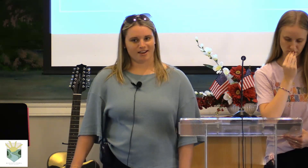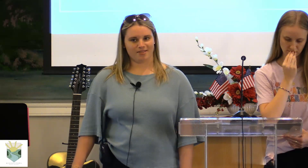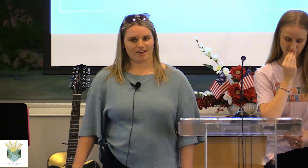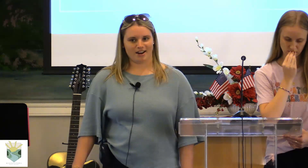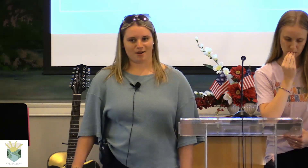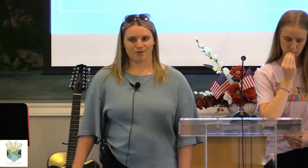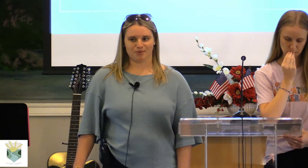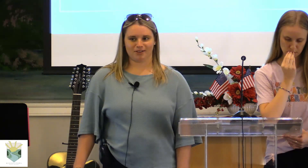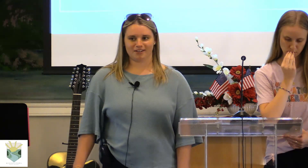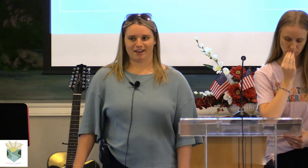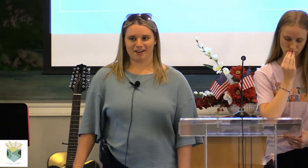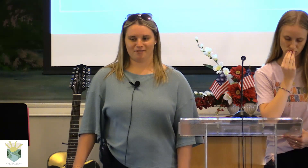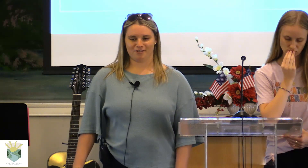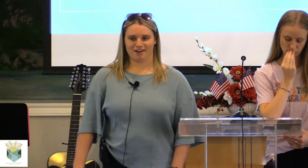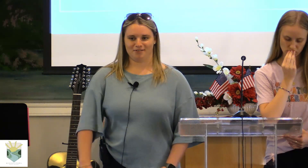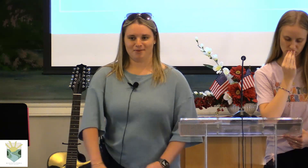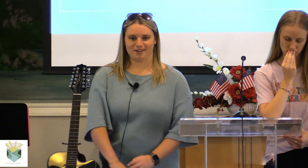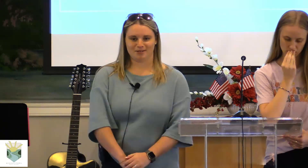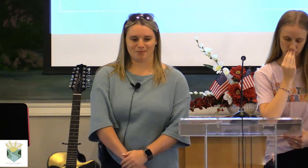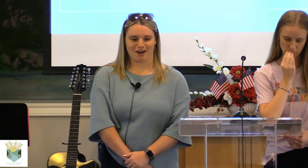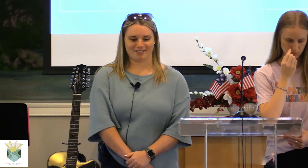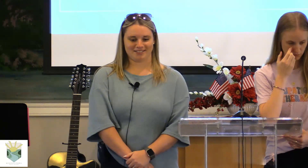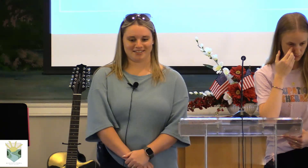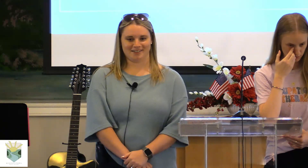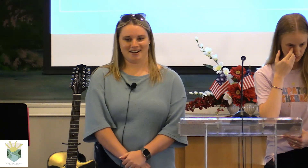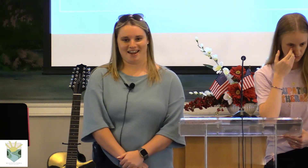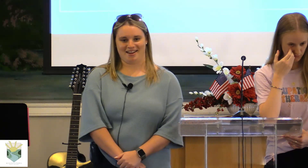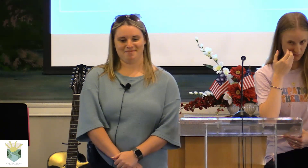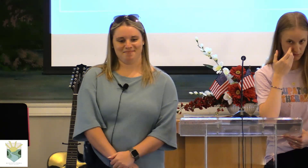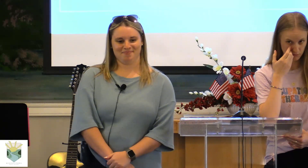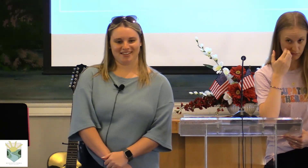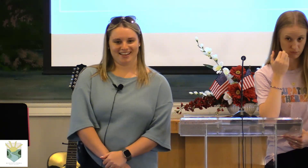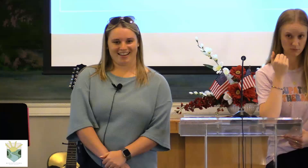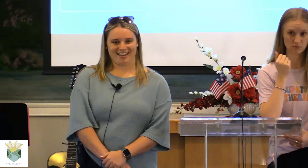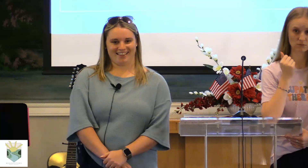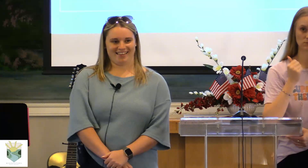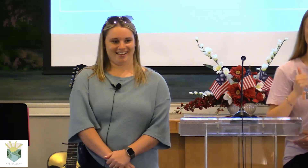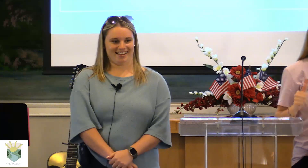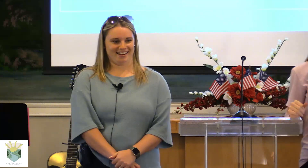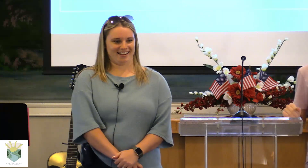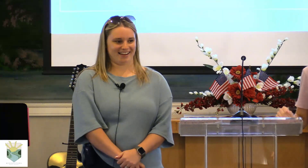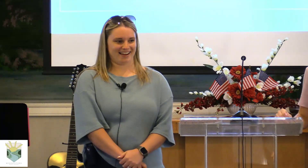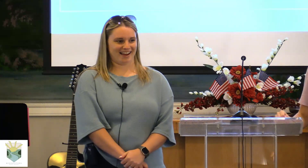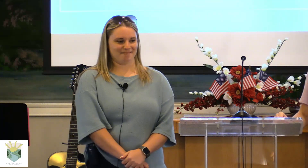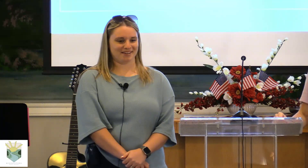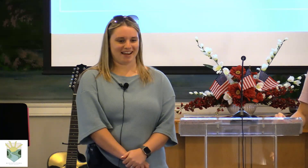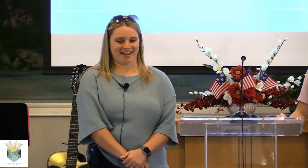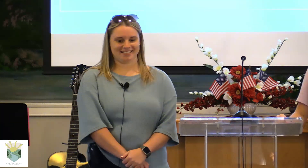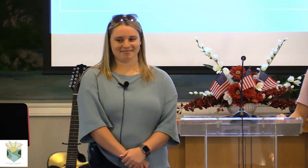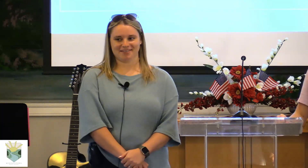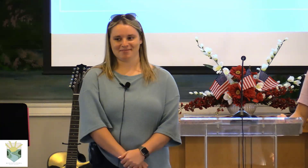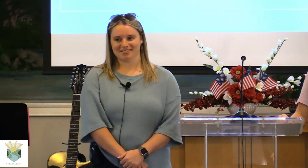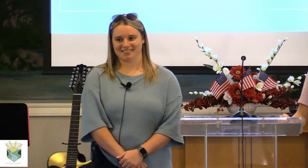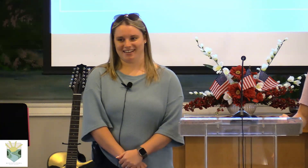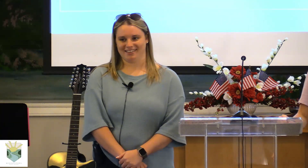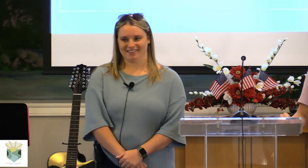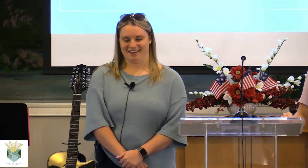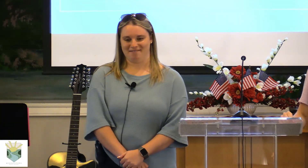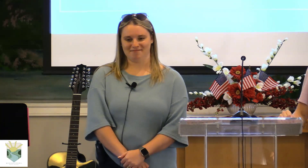then I would really like for everybody to practice their name. And then I'm going to ask some people to sign their name for